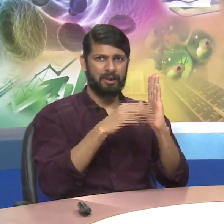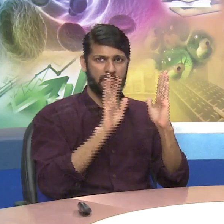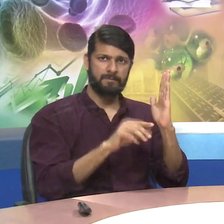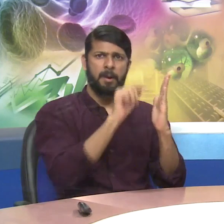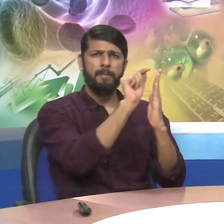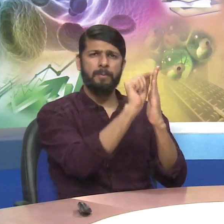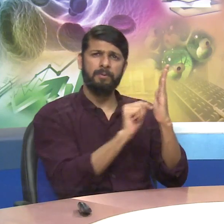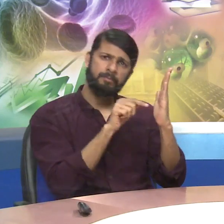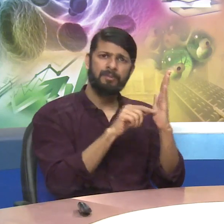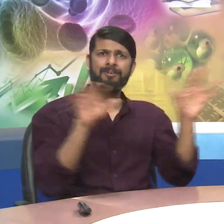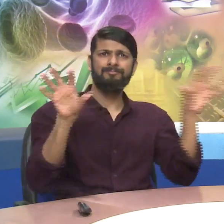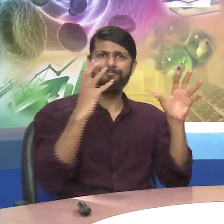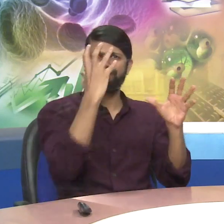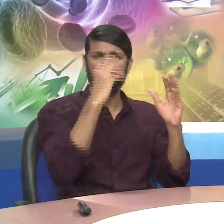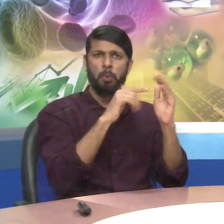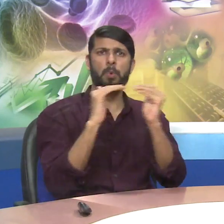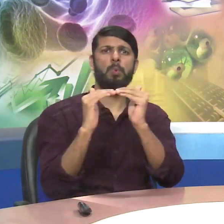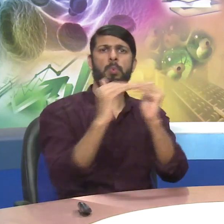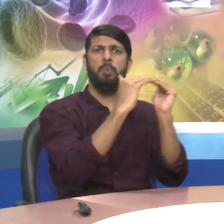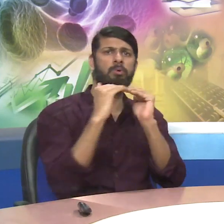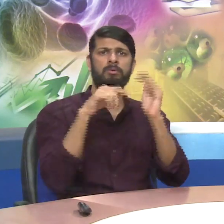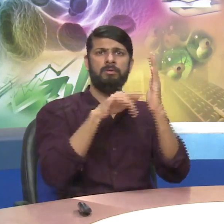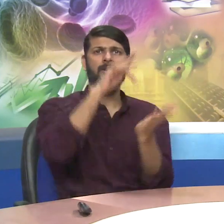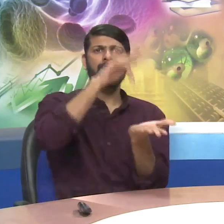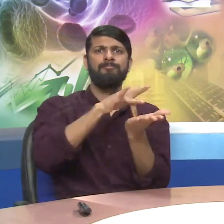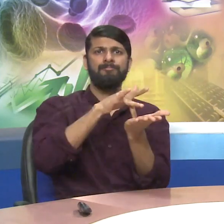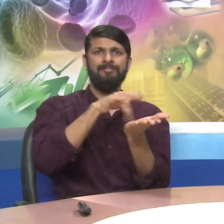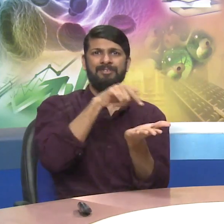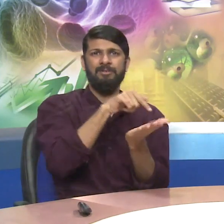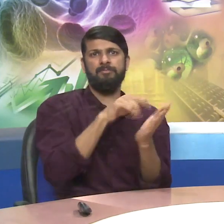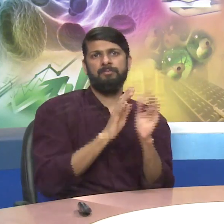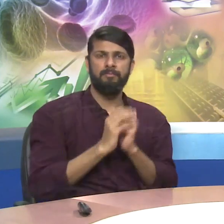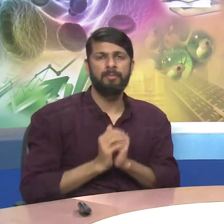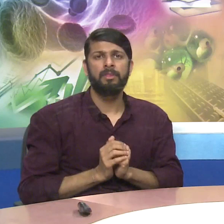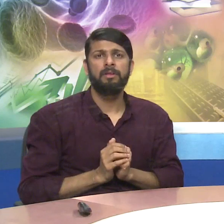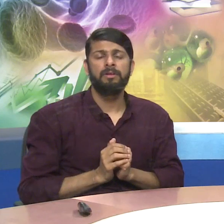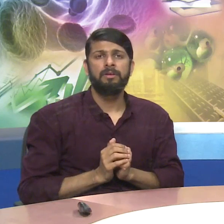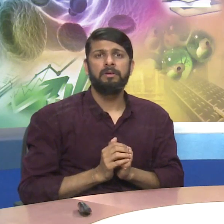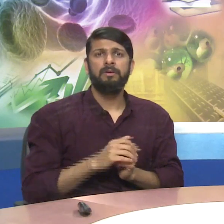The Constitution makers placed the ideals of equality